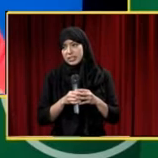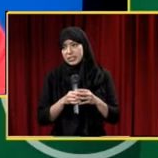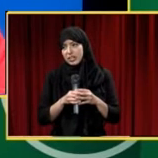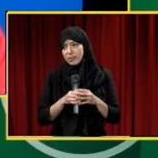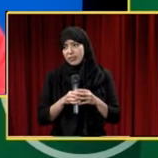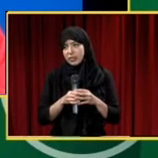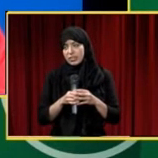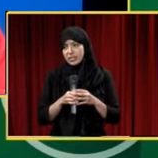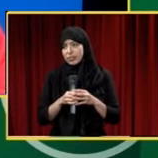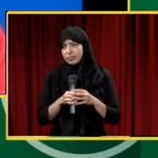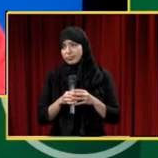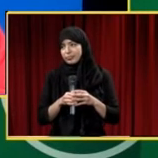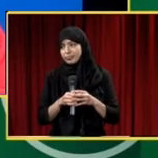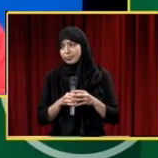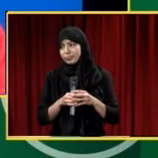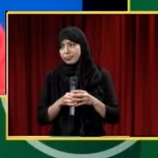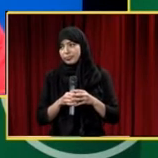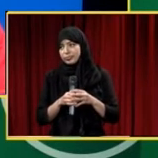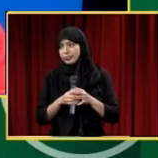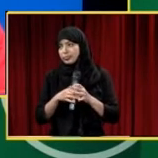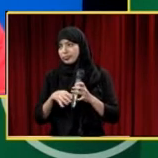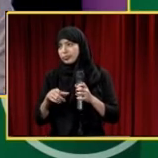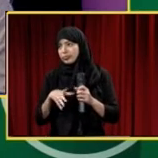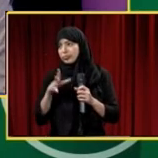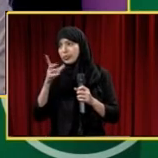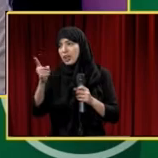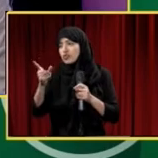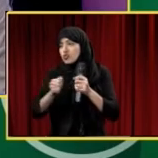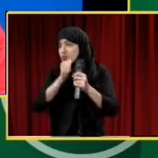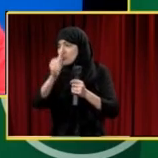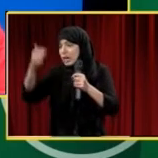Yeah, mashallah, wow. Involved in Deaf Run. Okay, and have you ever ran at the run?